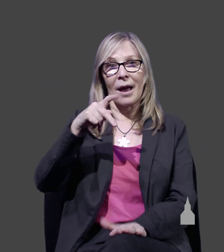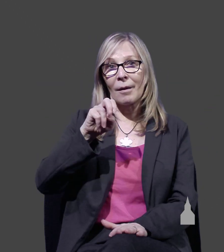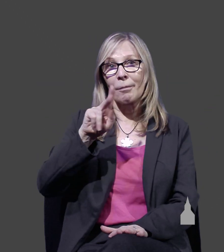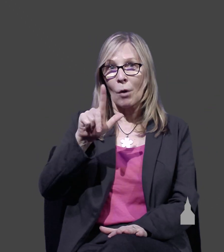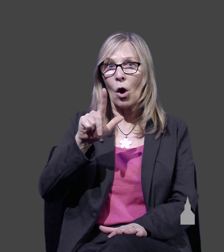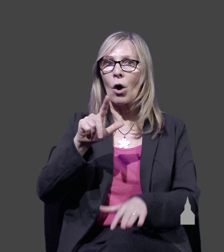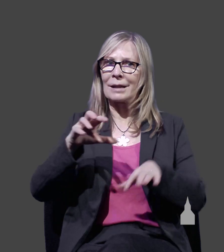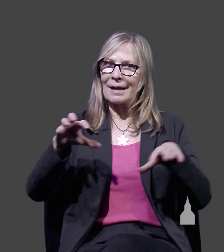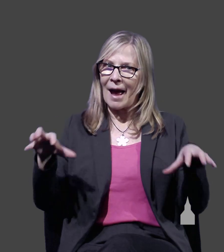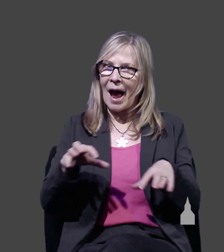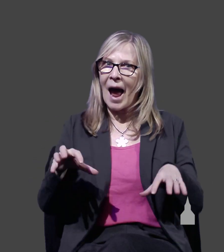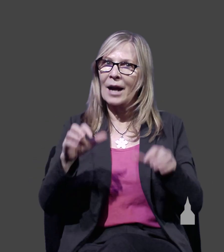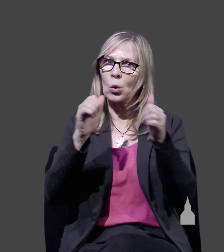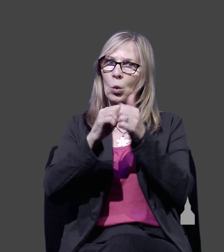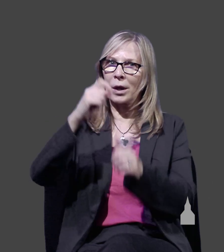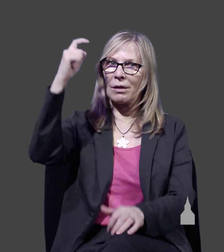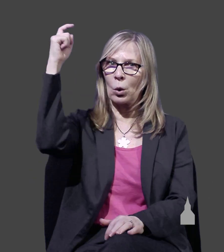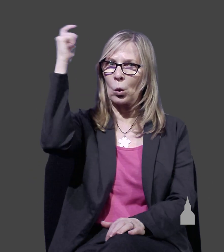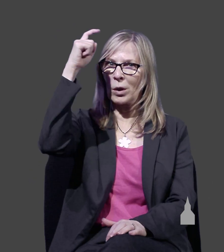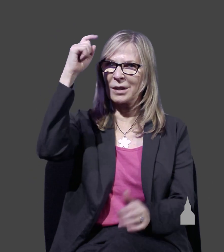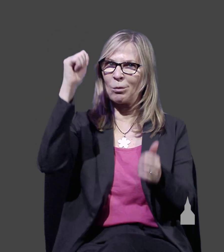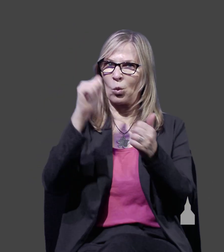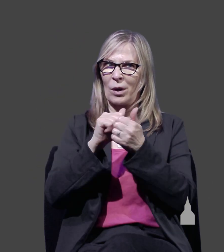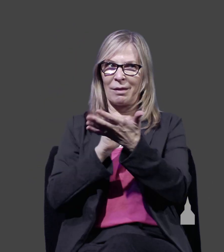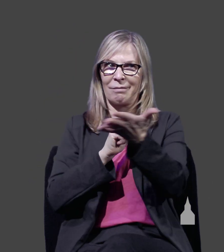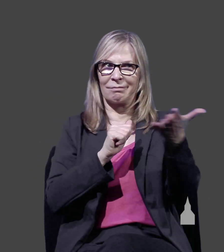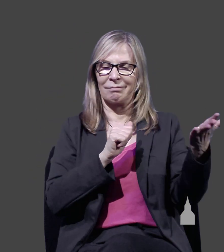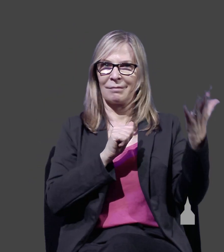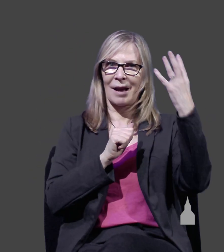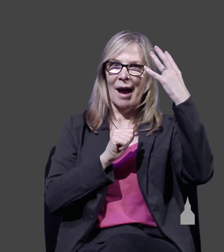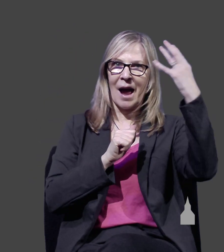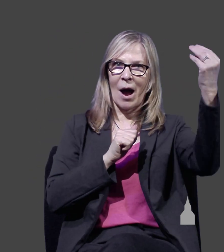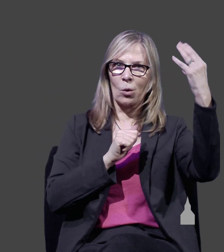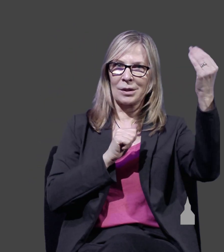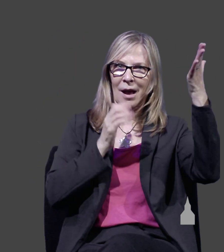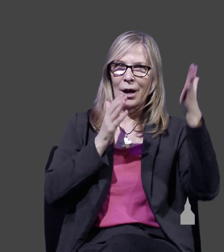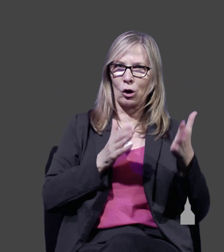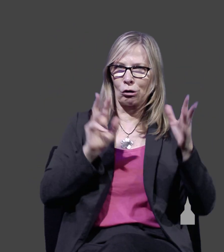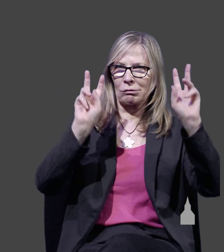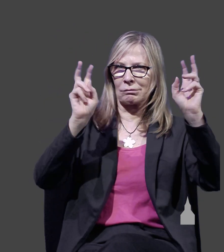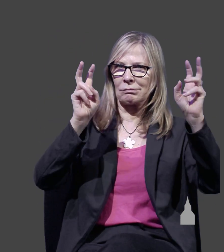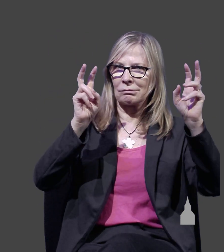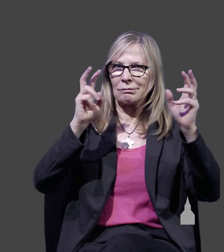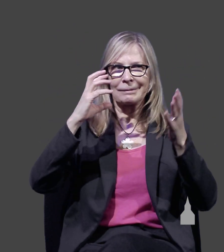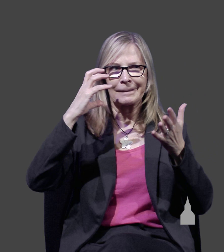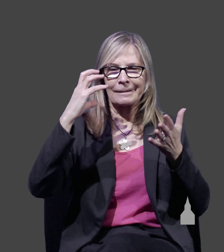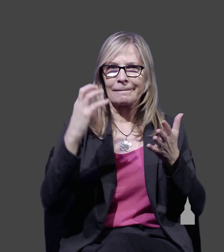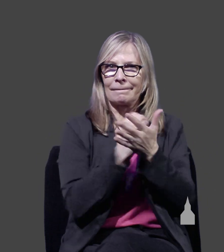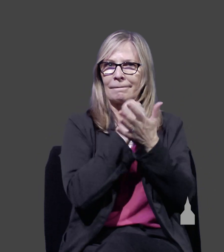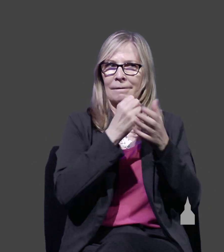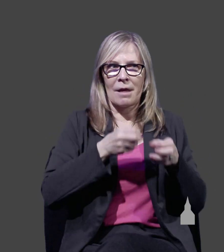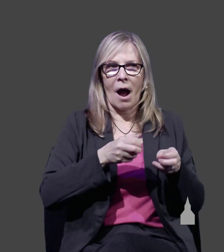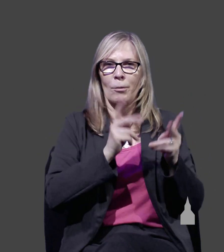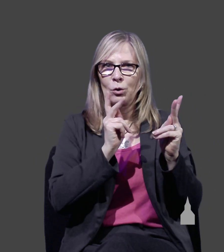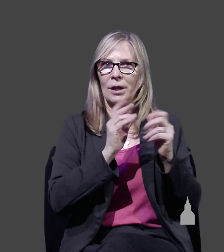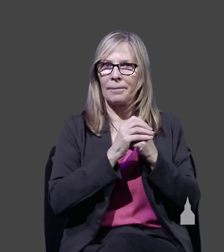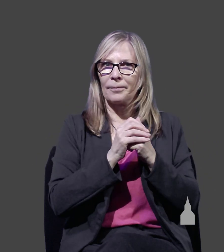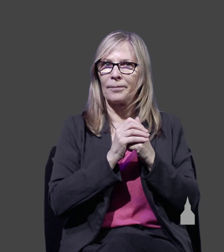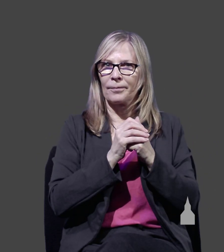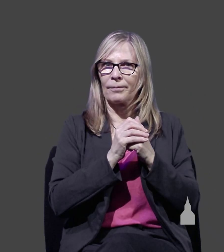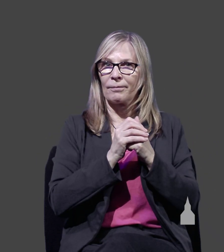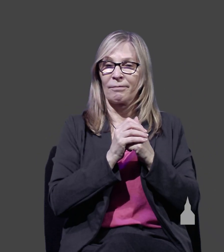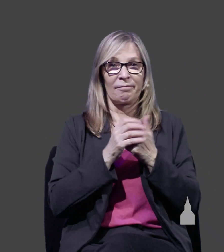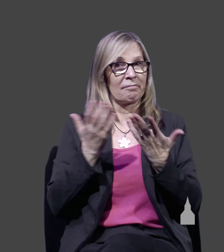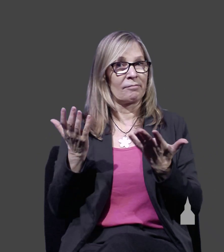toward outsiders, making the most of the opportunity. He's summarizing the requirements